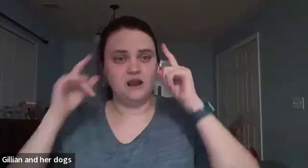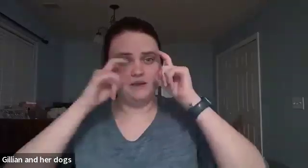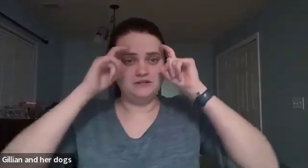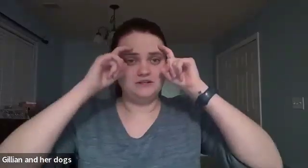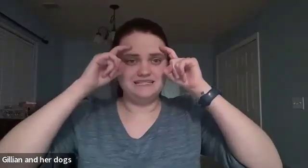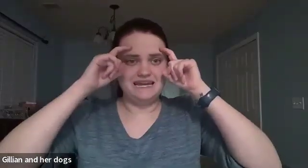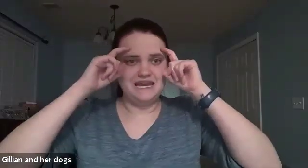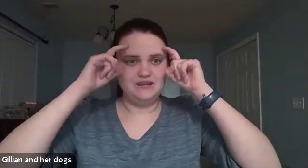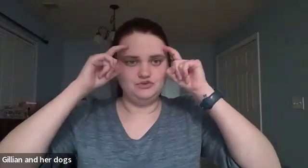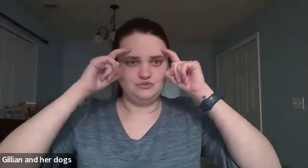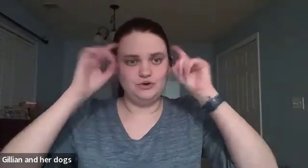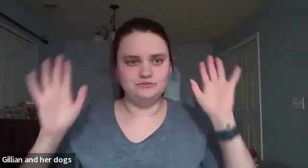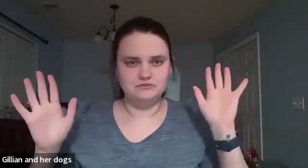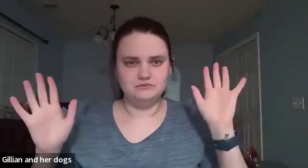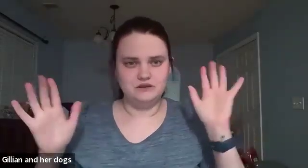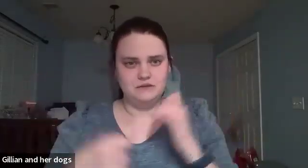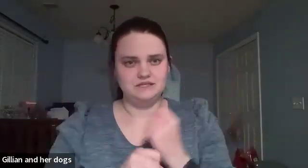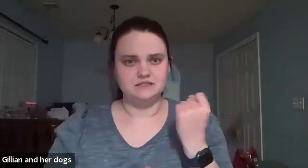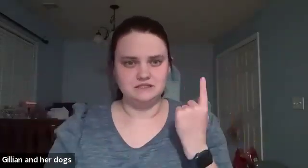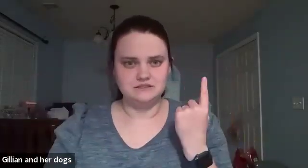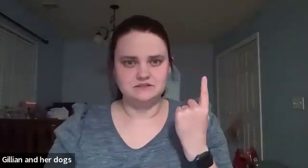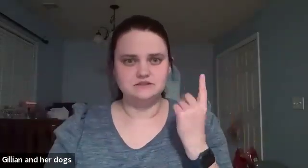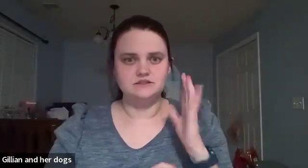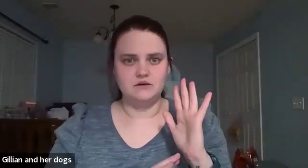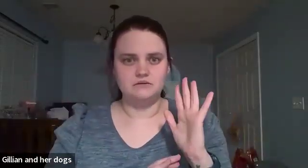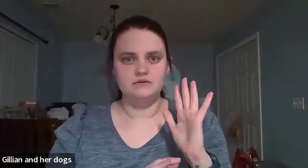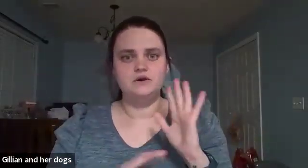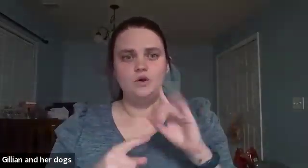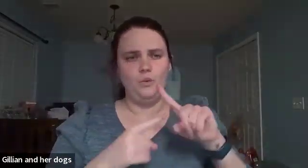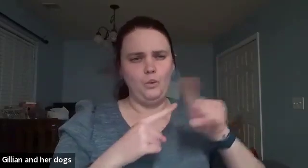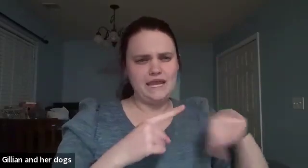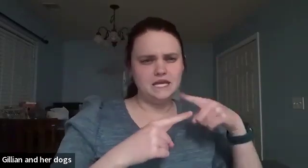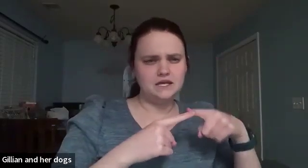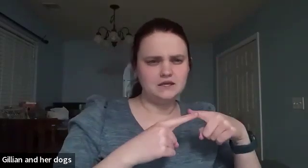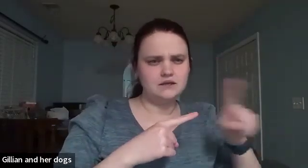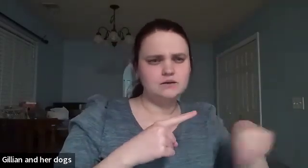your eyebrows are going to stay neutral, if that makes sense. So when,